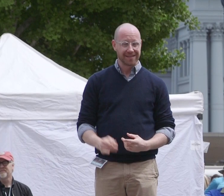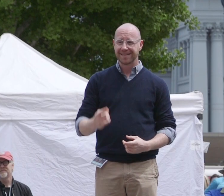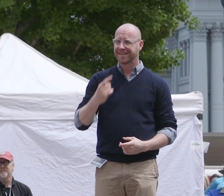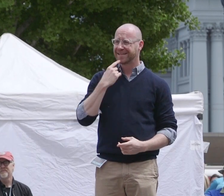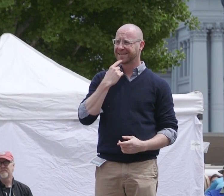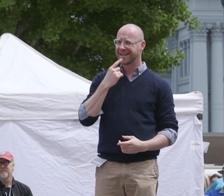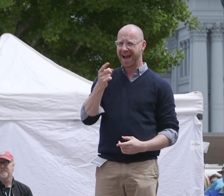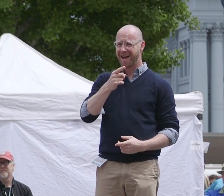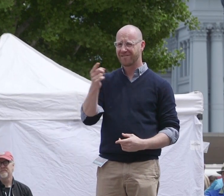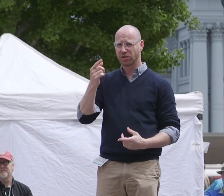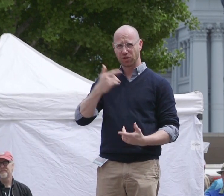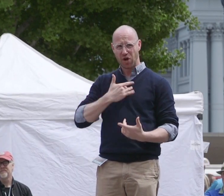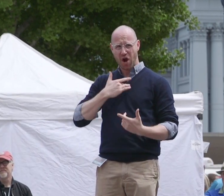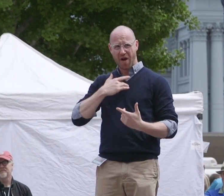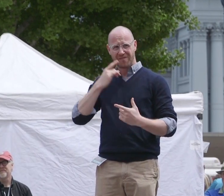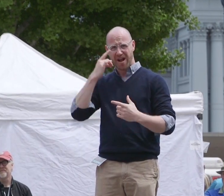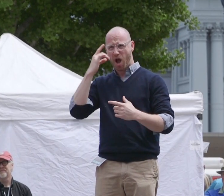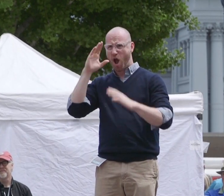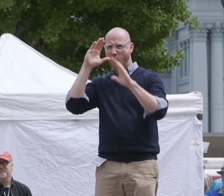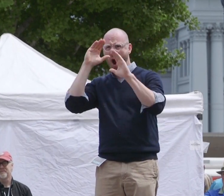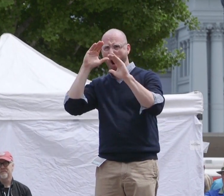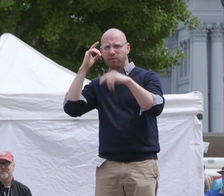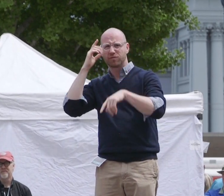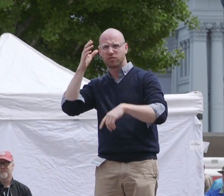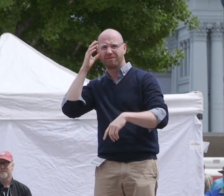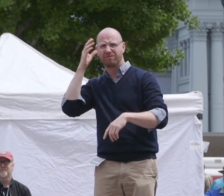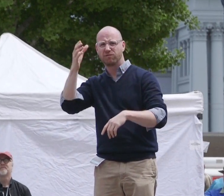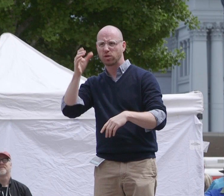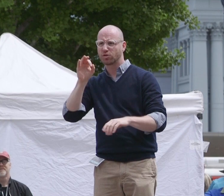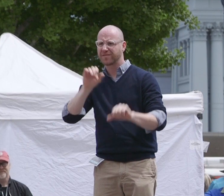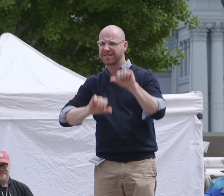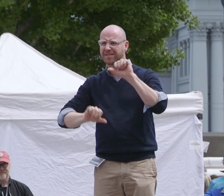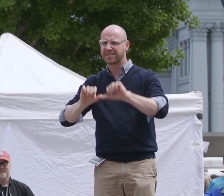If you want hope for the future of science, talk to a teacher.